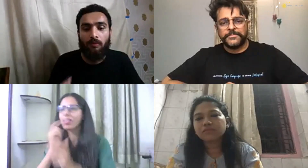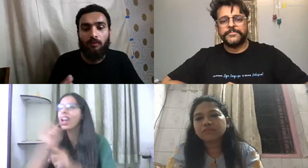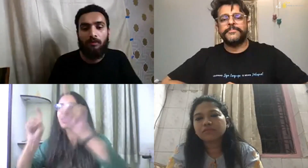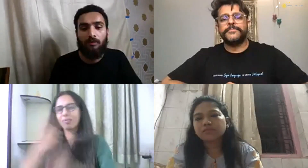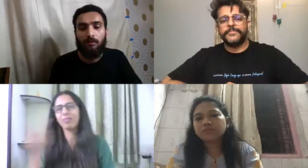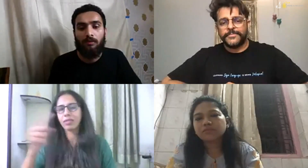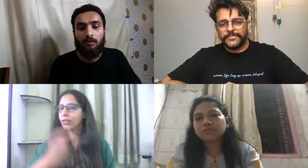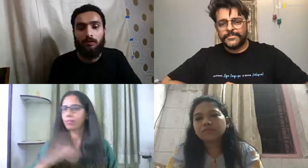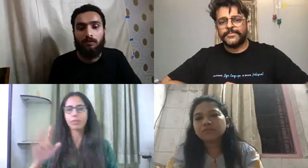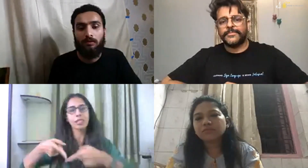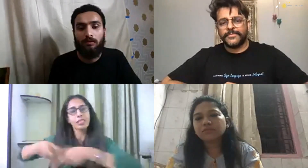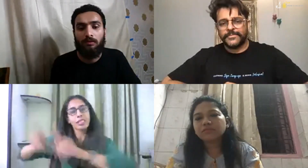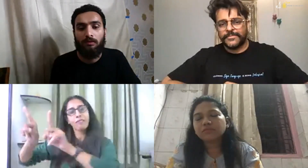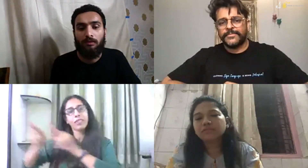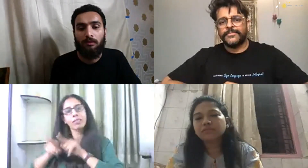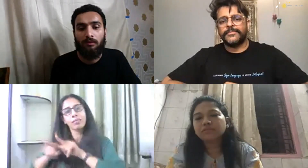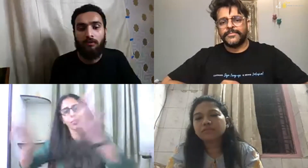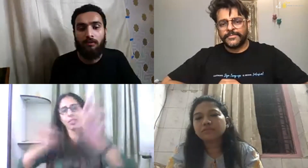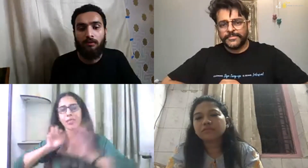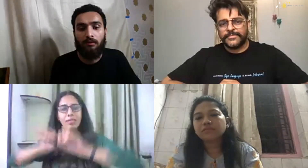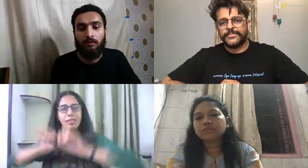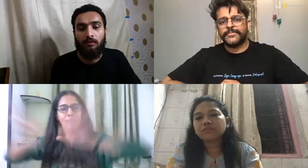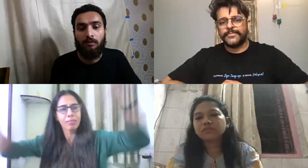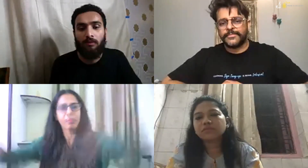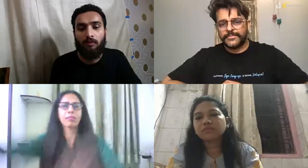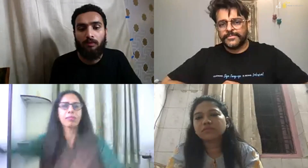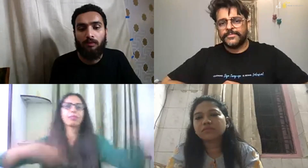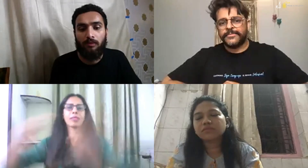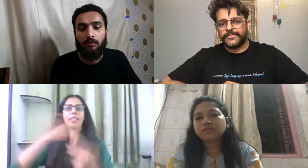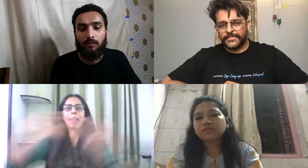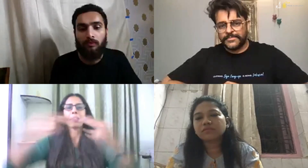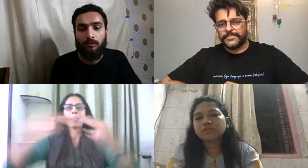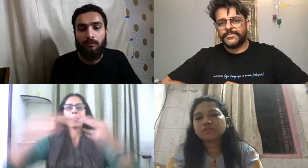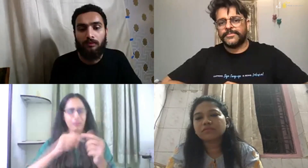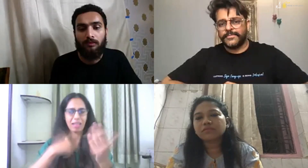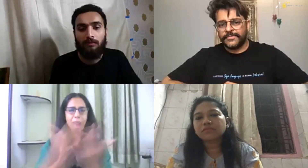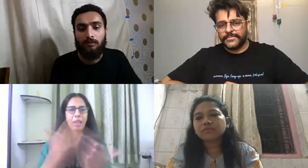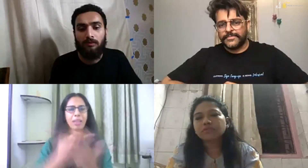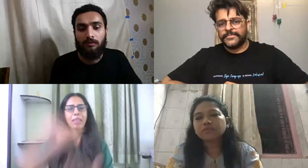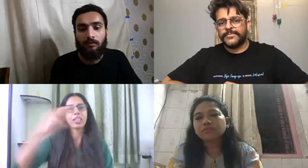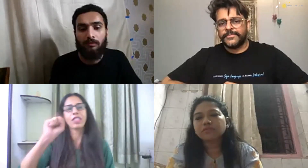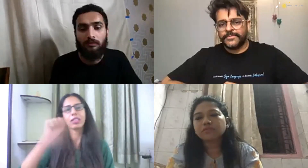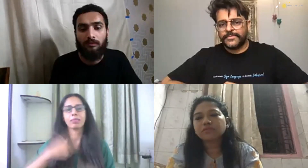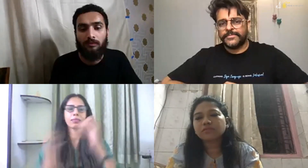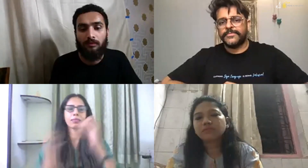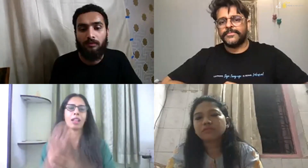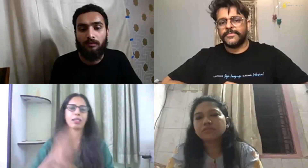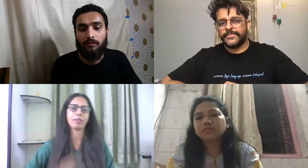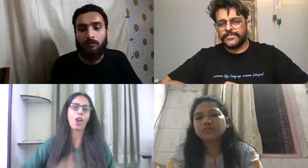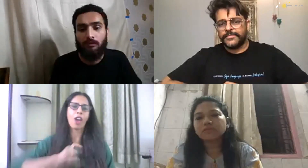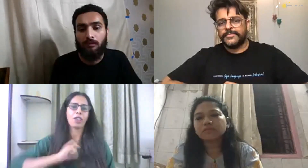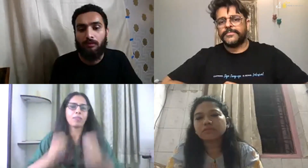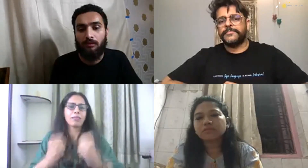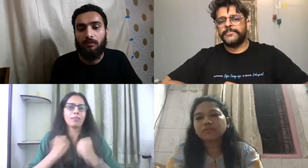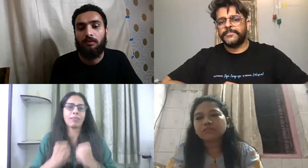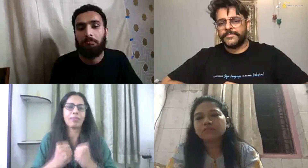So I worked for free, and I asked my friend as well if they can spread across for me. They said no, you have to work hard on this.